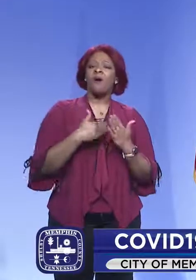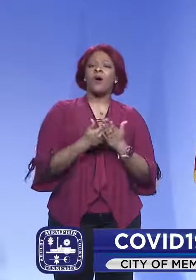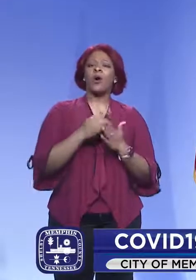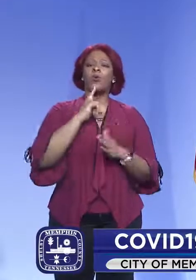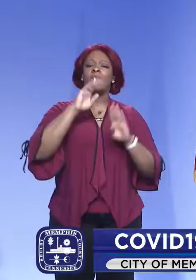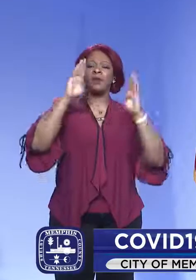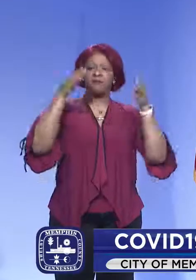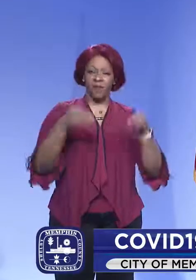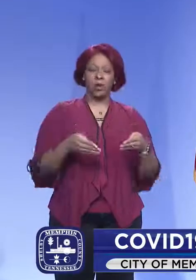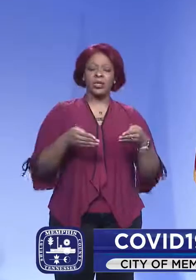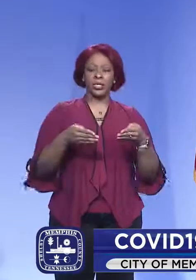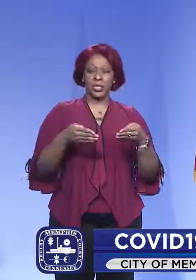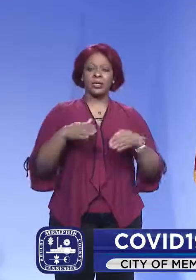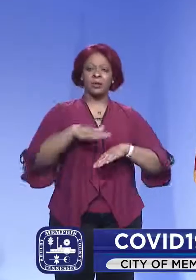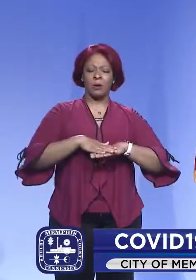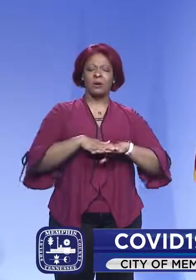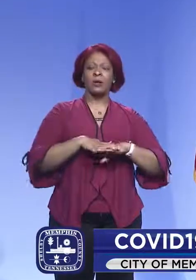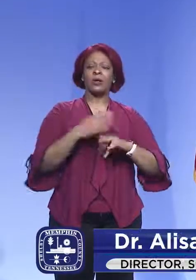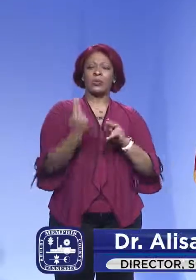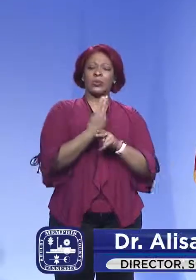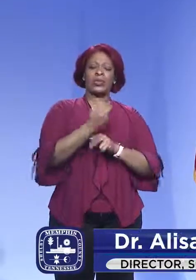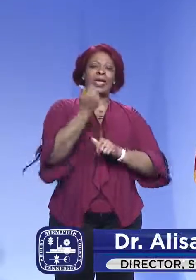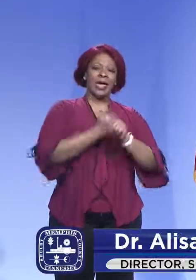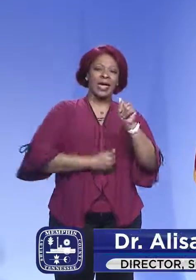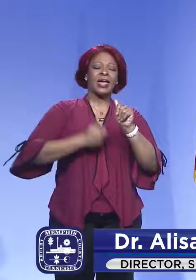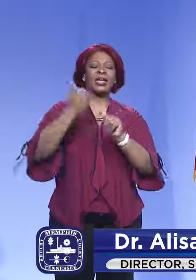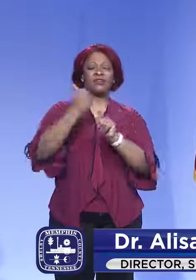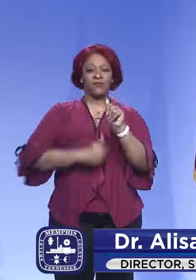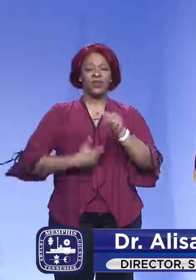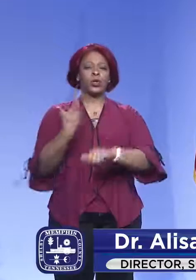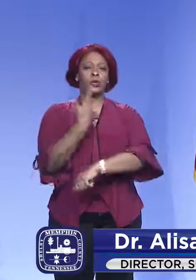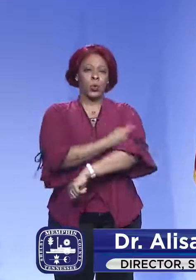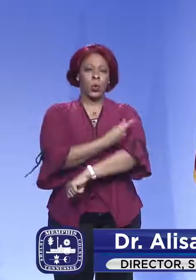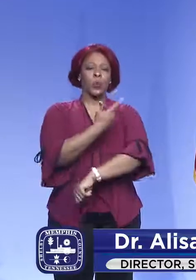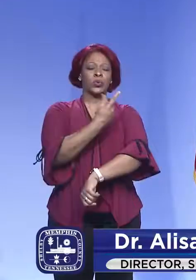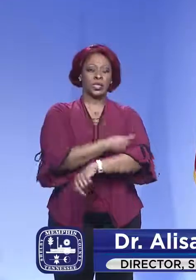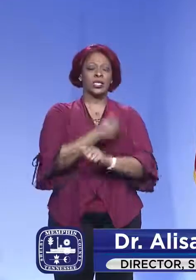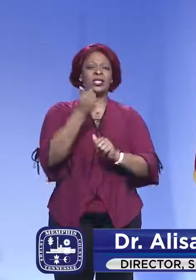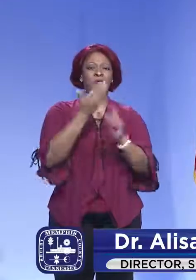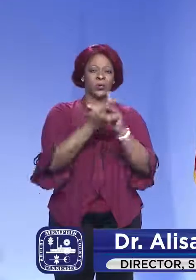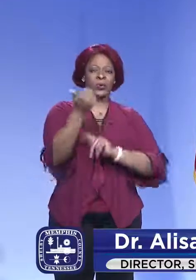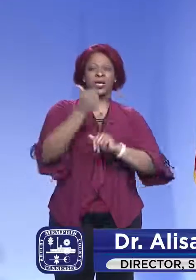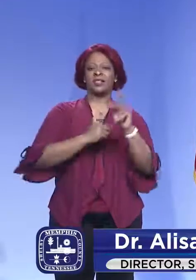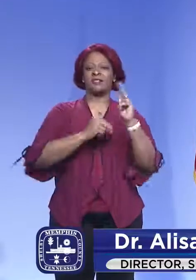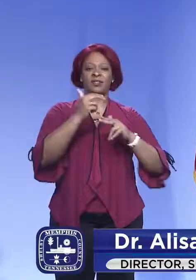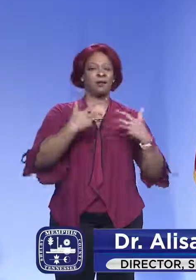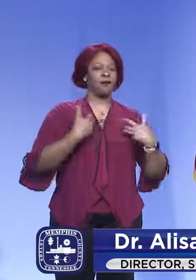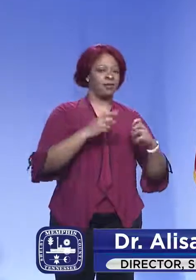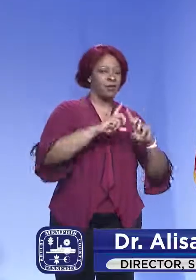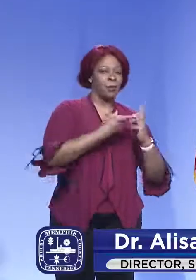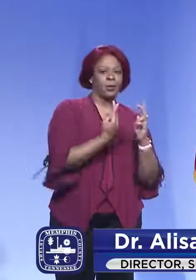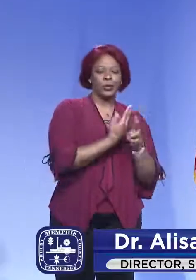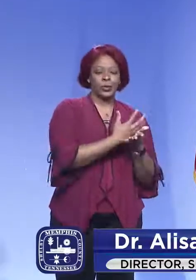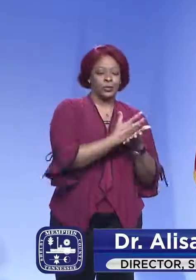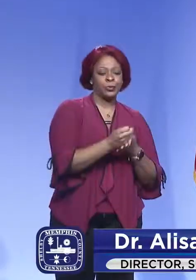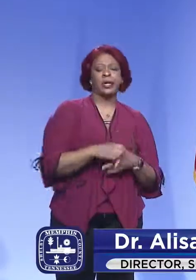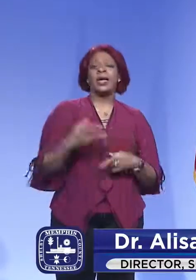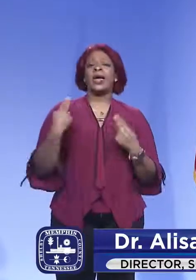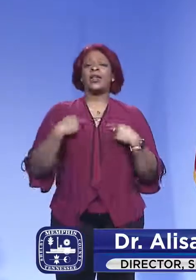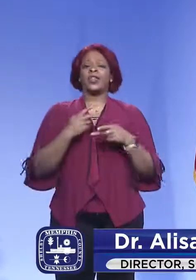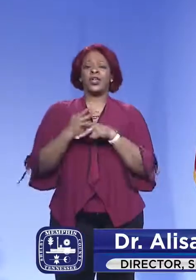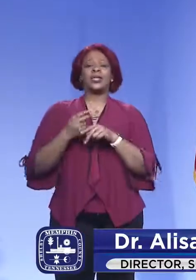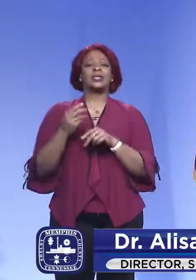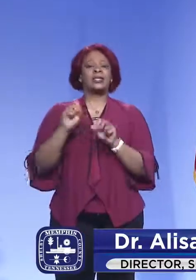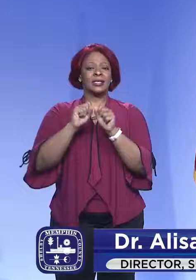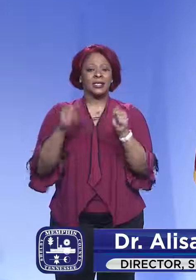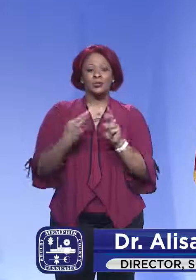really focused closely on is using every dose that comes to every facility, whether it's the health department or the healthcare